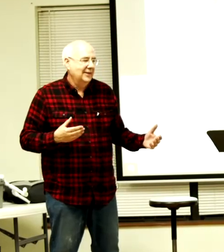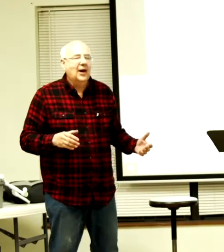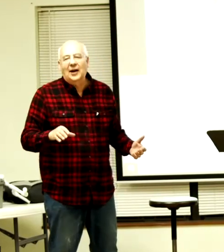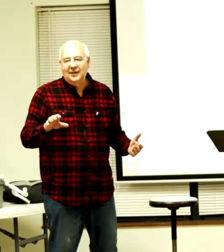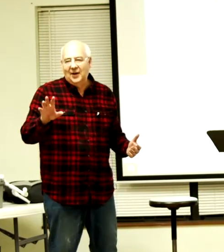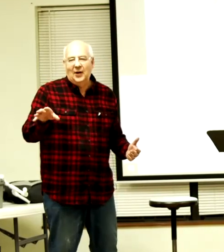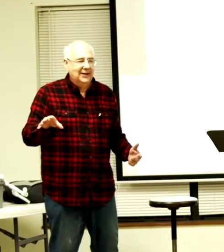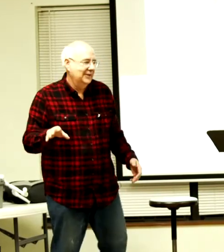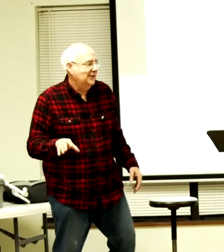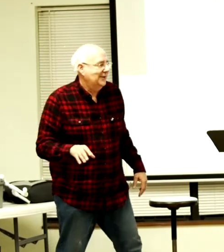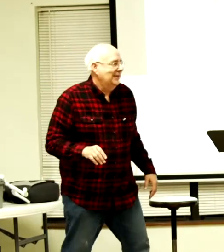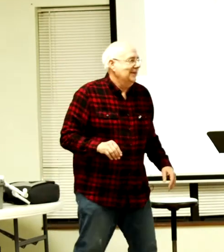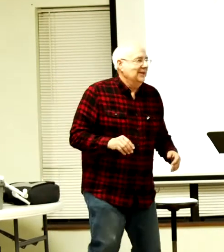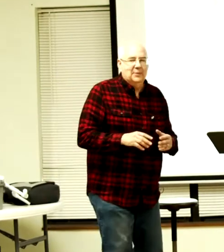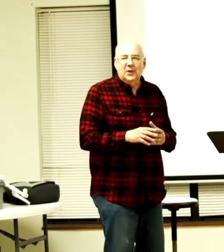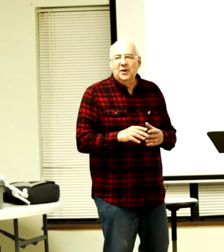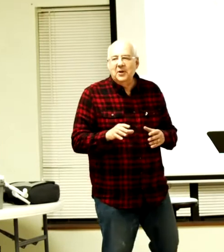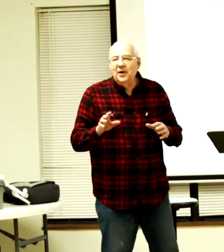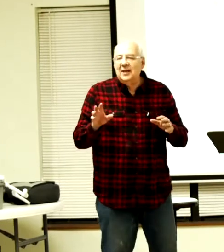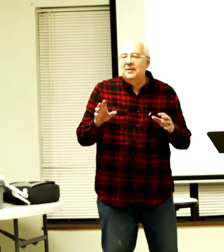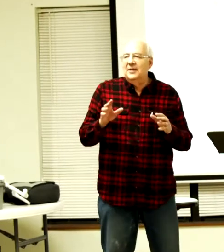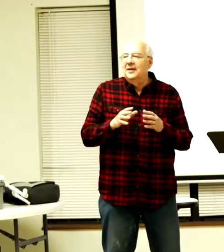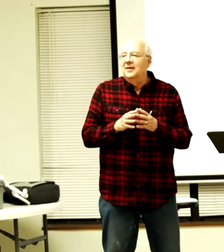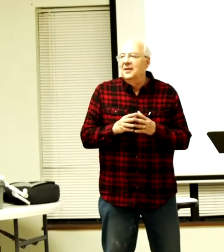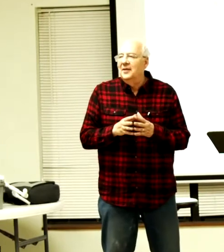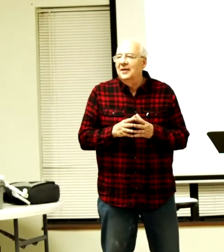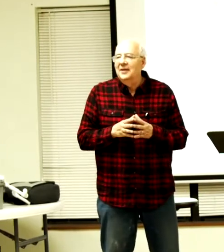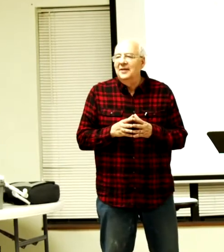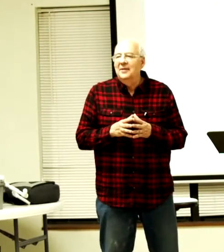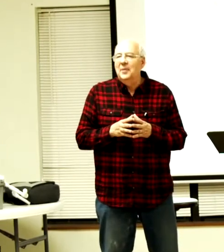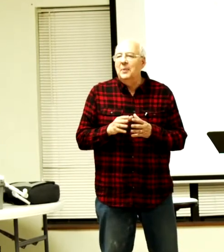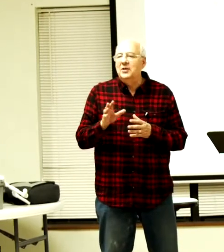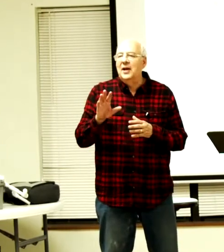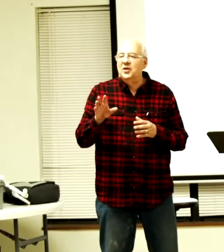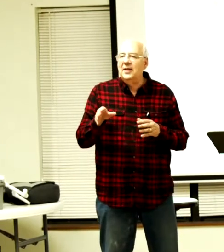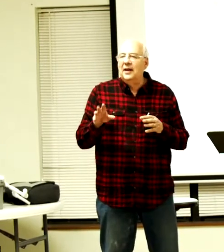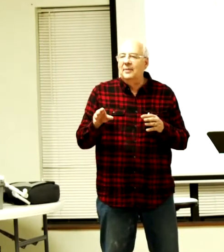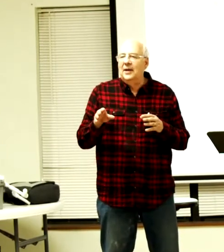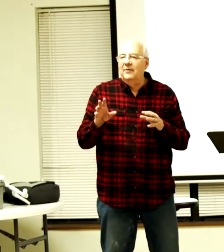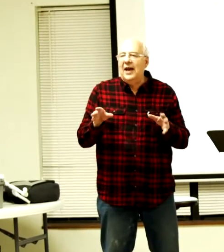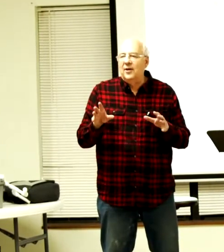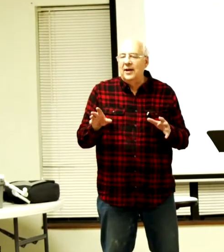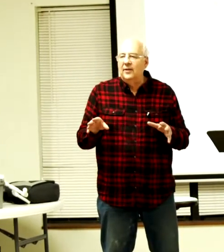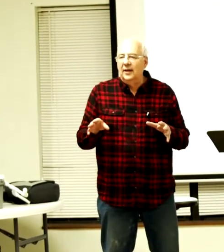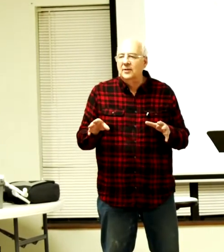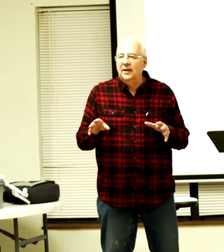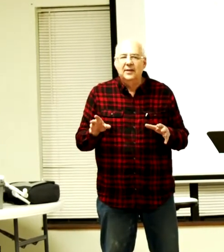All right. But you're not. Grandma won't share her. But you're not saying that I'm fat or anything. So that